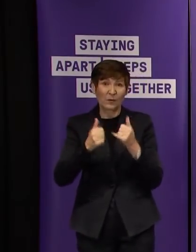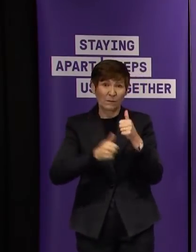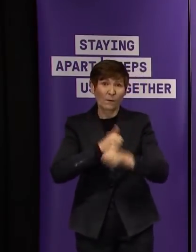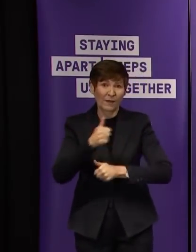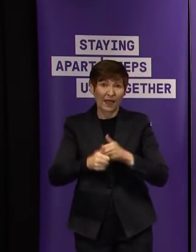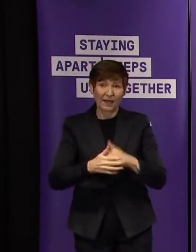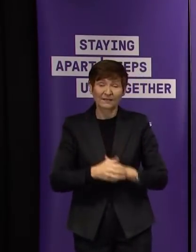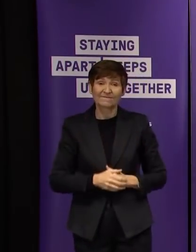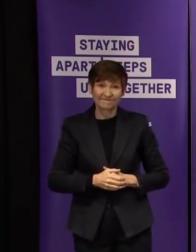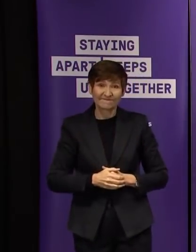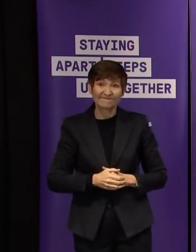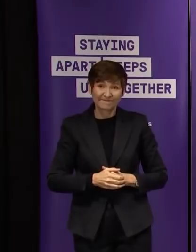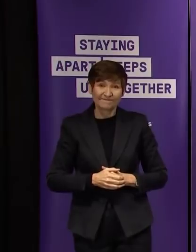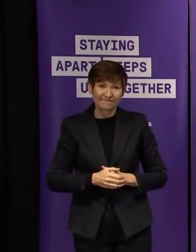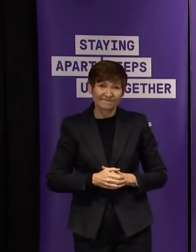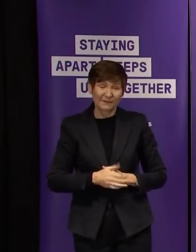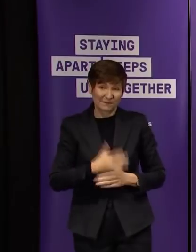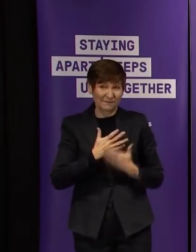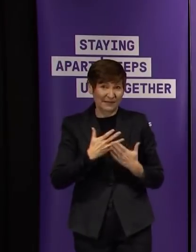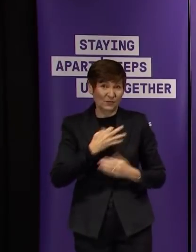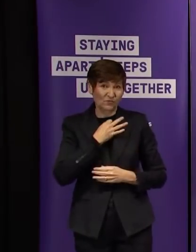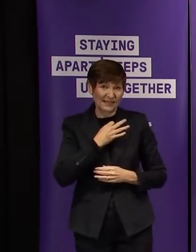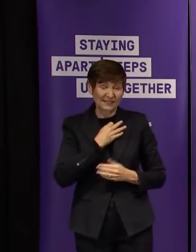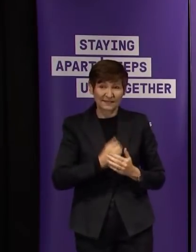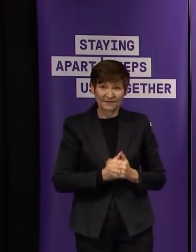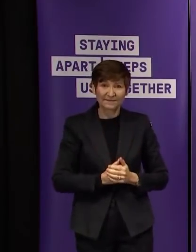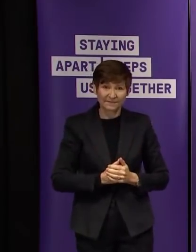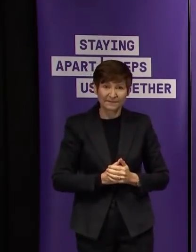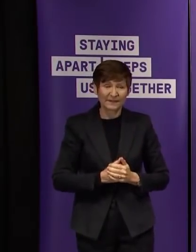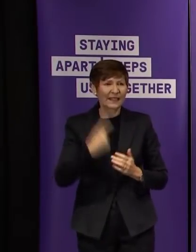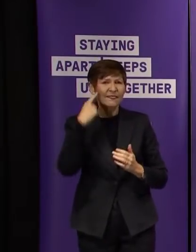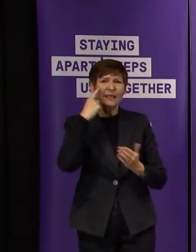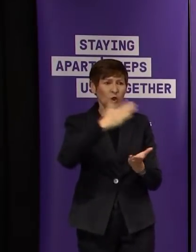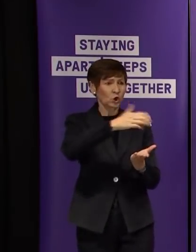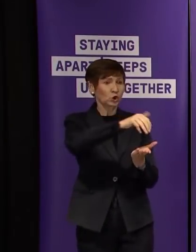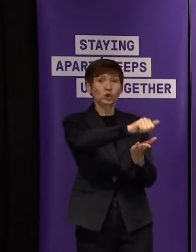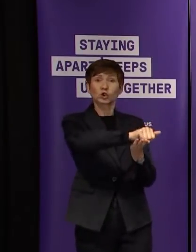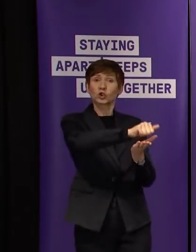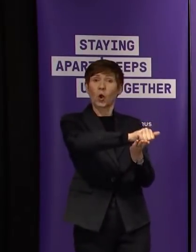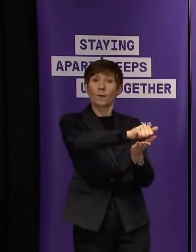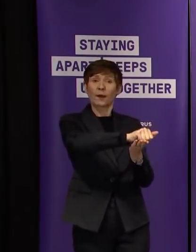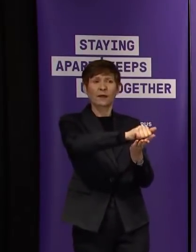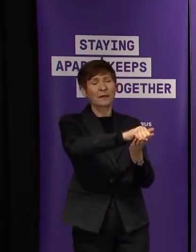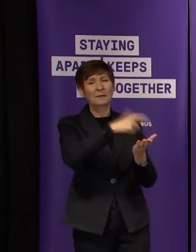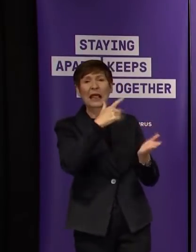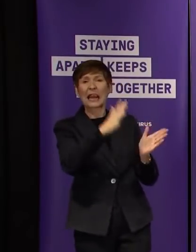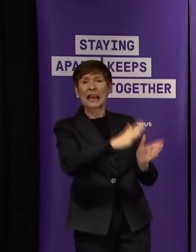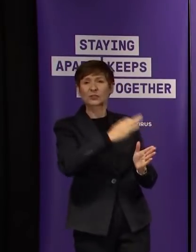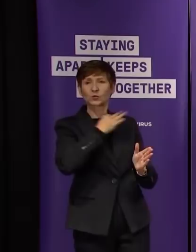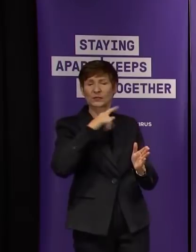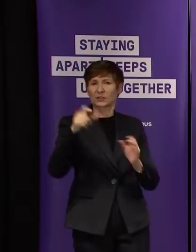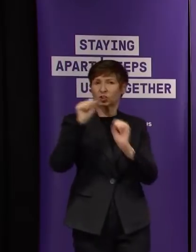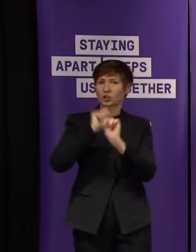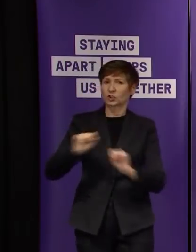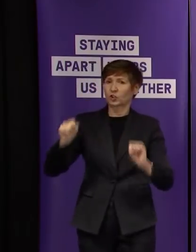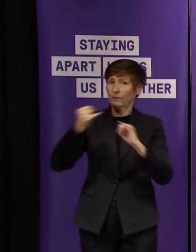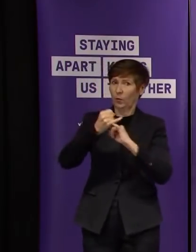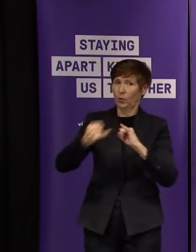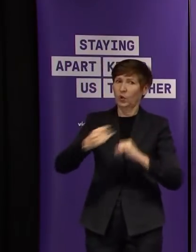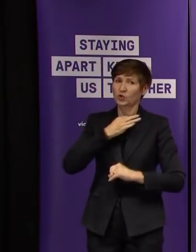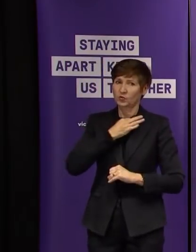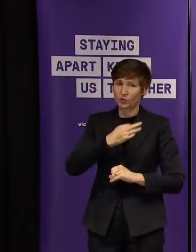at an individual shop level doesn't necessarily bring significant risk, but overall it's a huge movement. At what point does the 5K